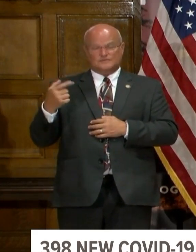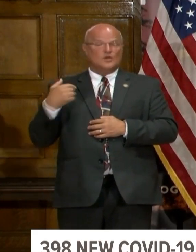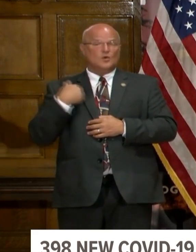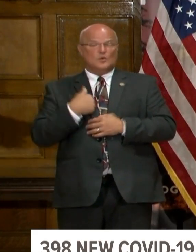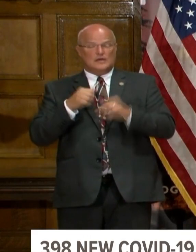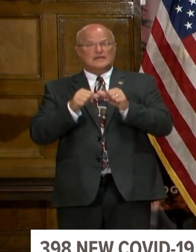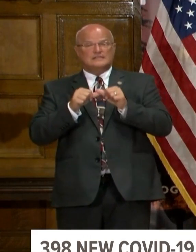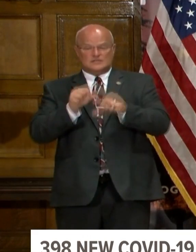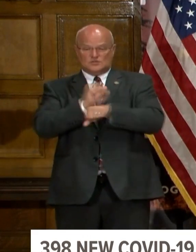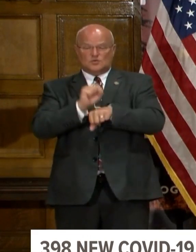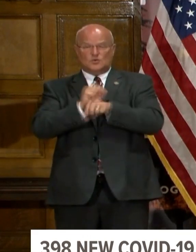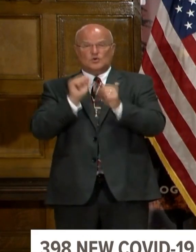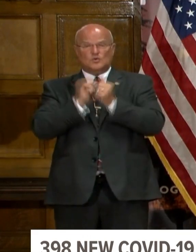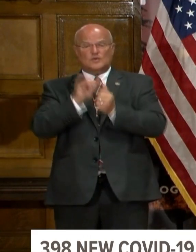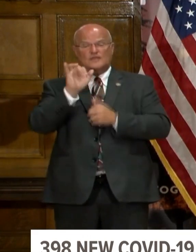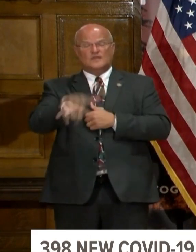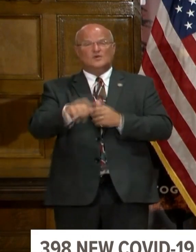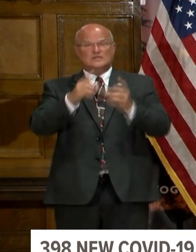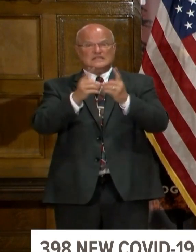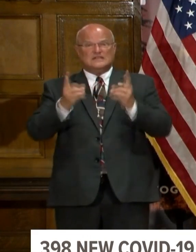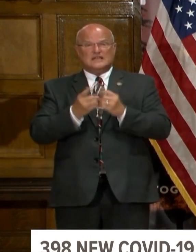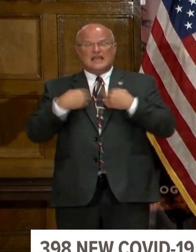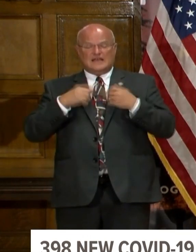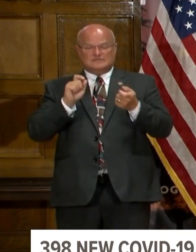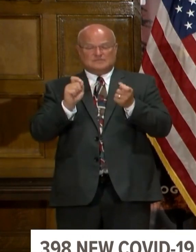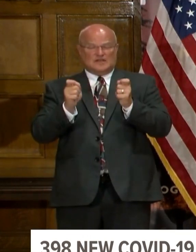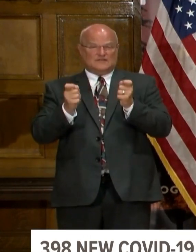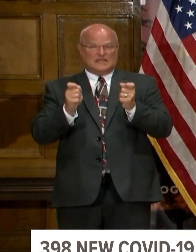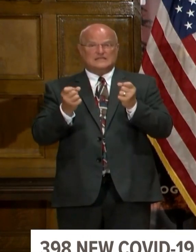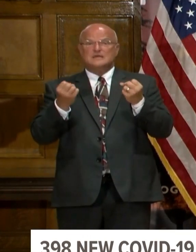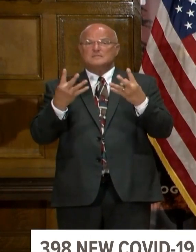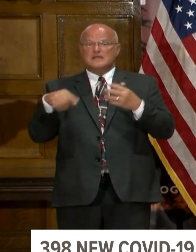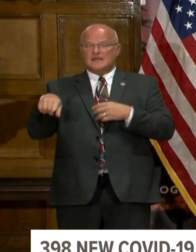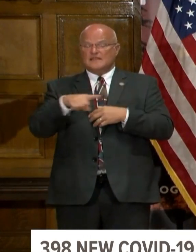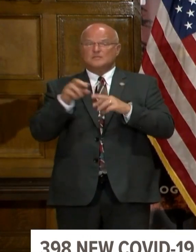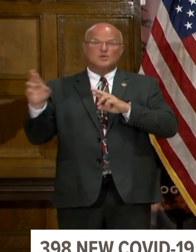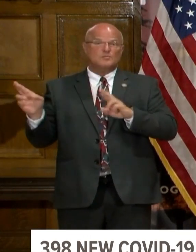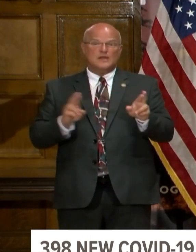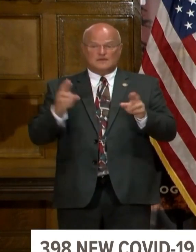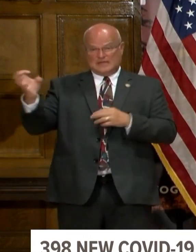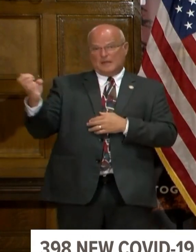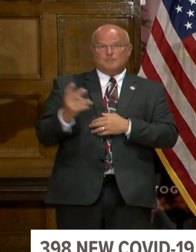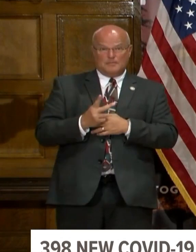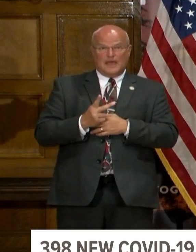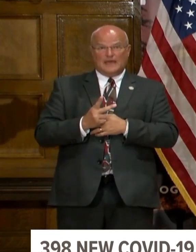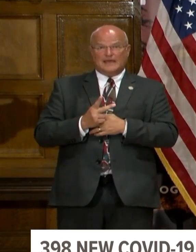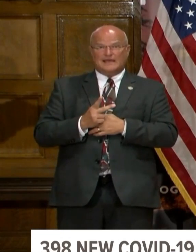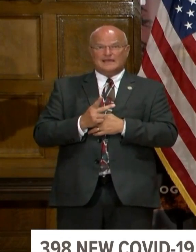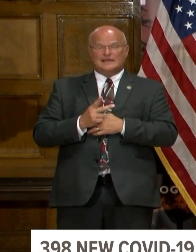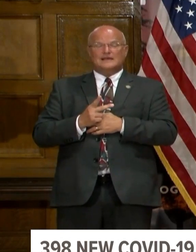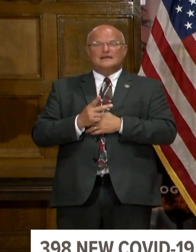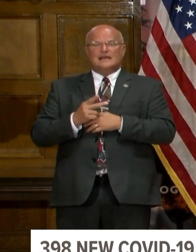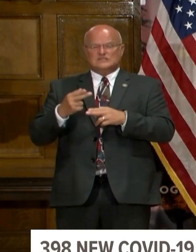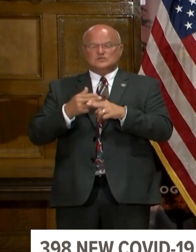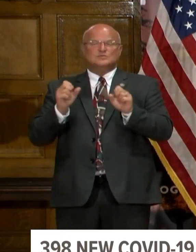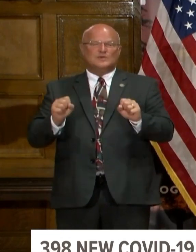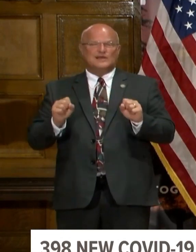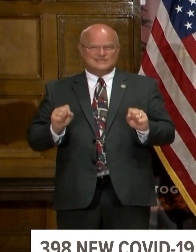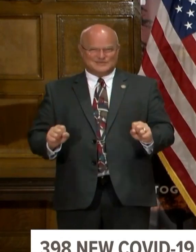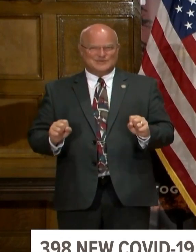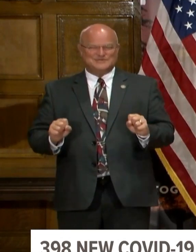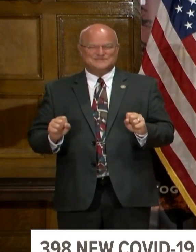continue to work with those districts that have made modifications. Many of them are preparing to come back on site as soon as